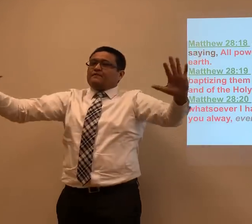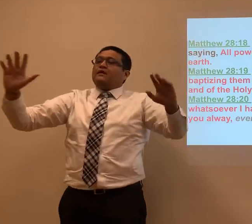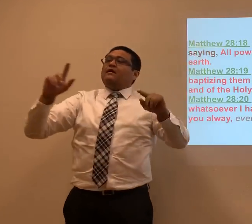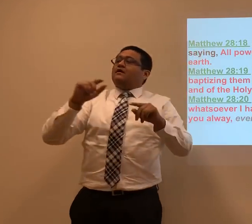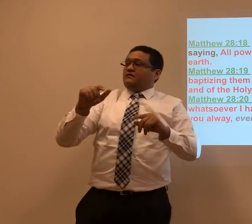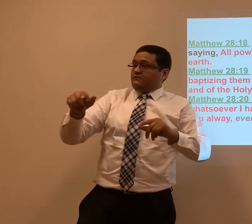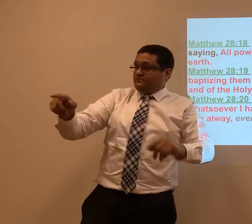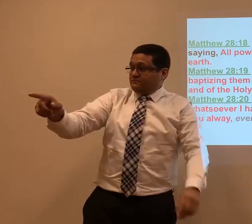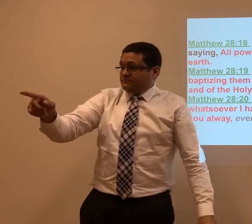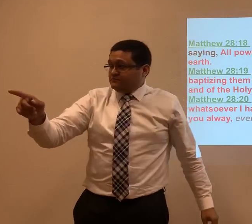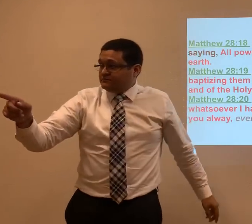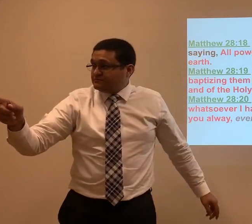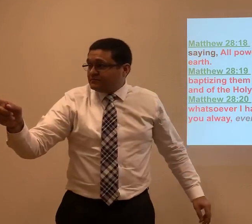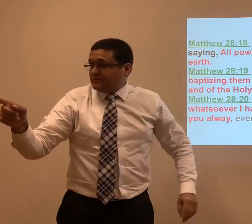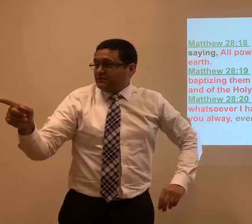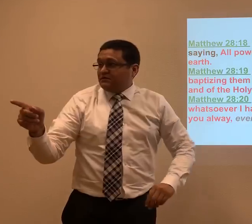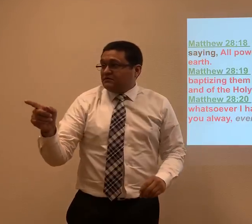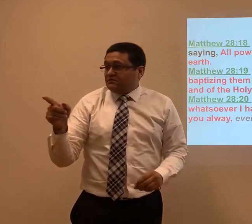The end of the world is when the rapture happens.